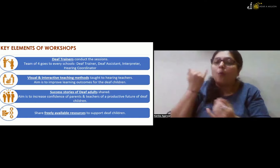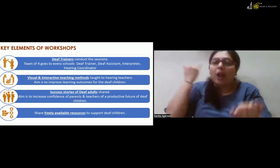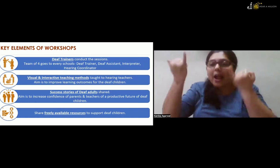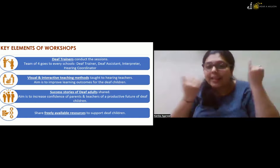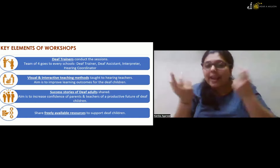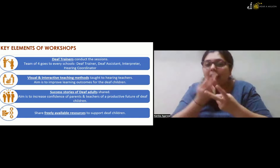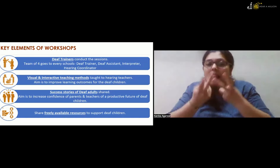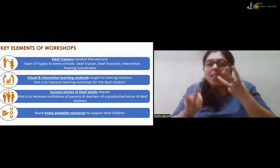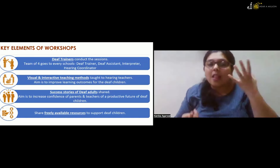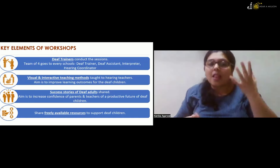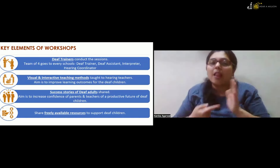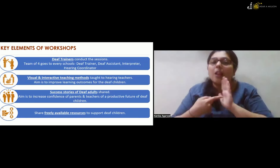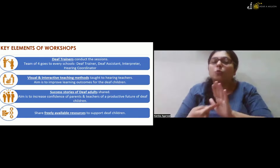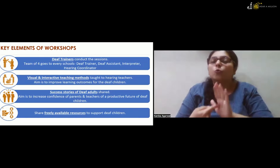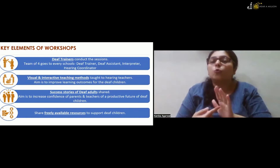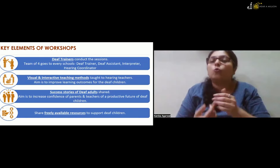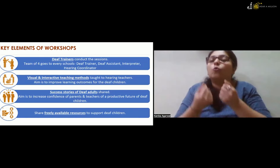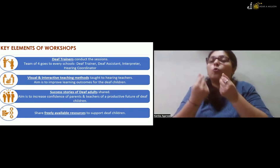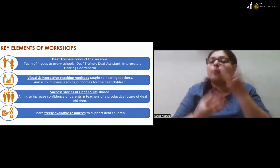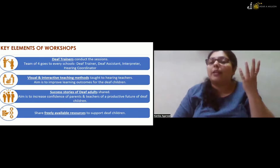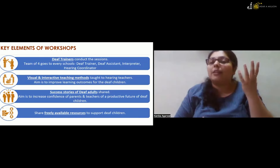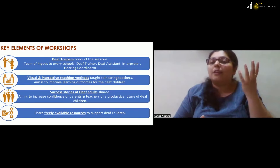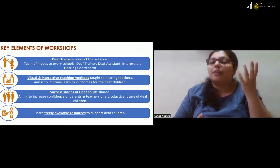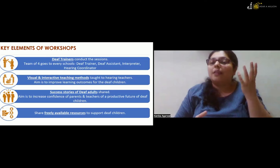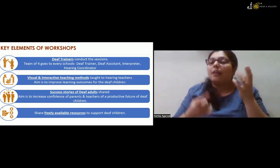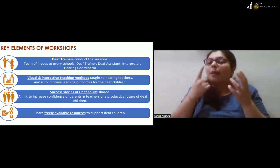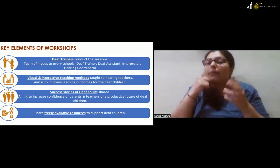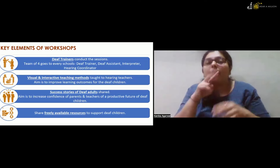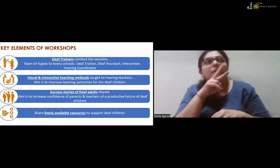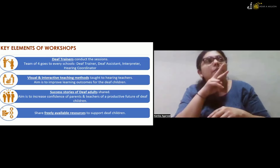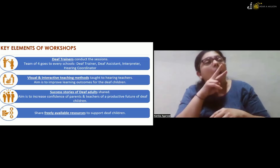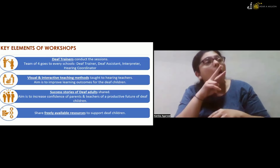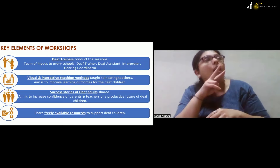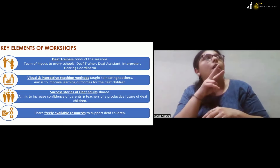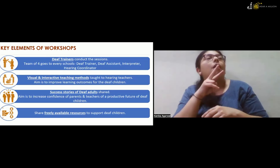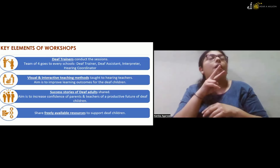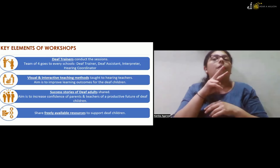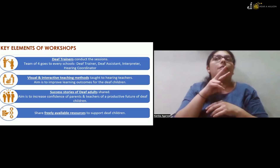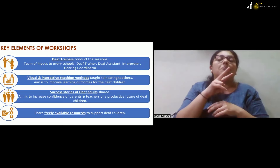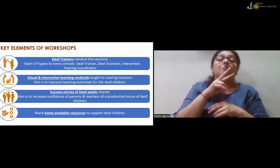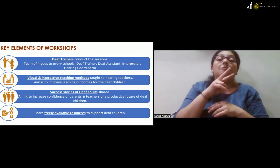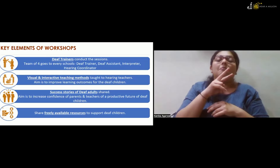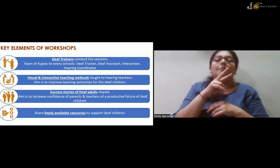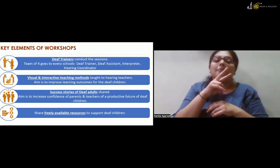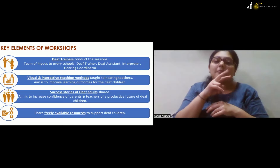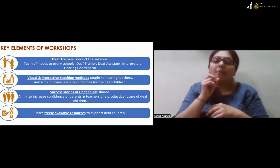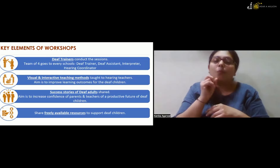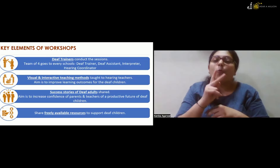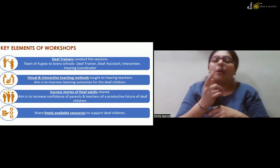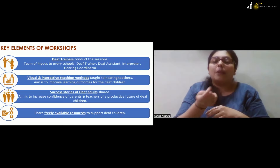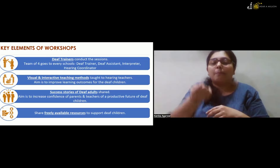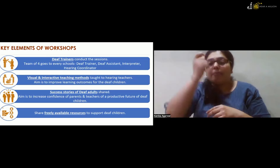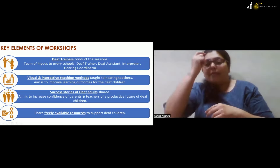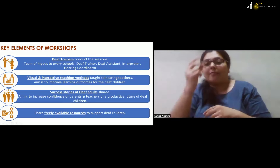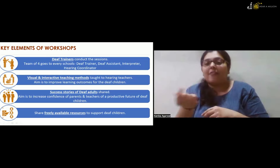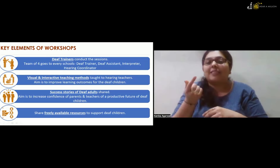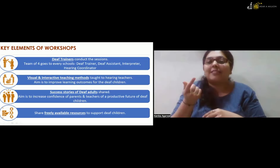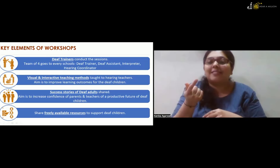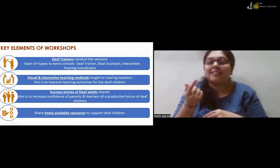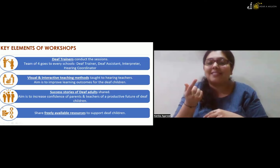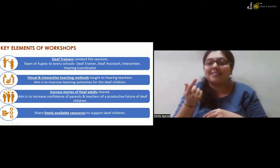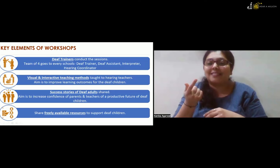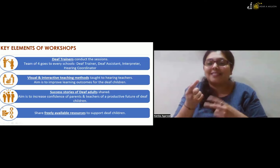And our methodology was more interactive, activity based, having discussions where for the first